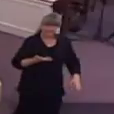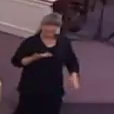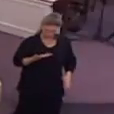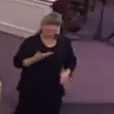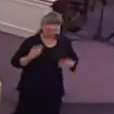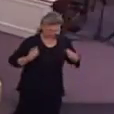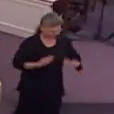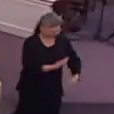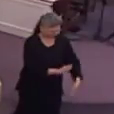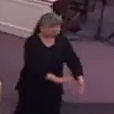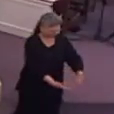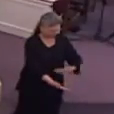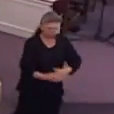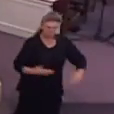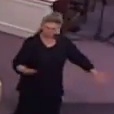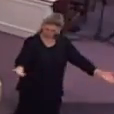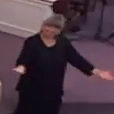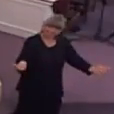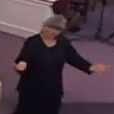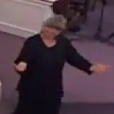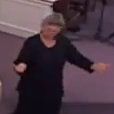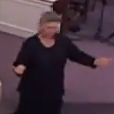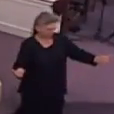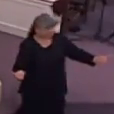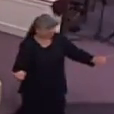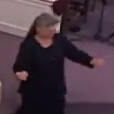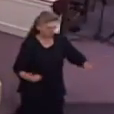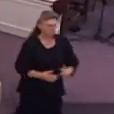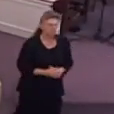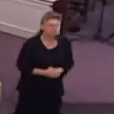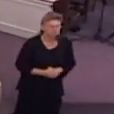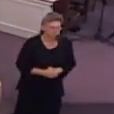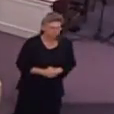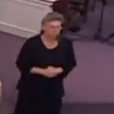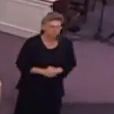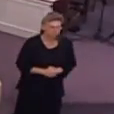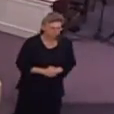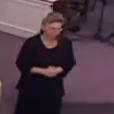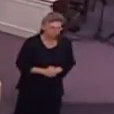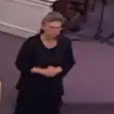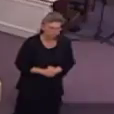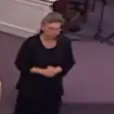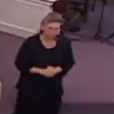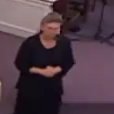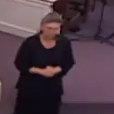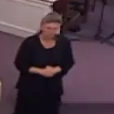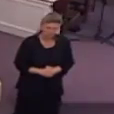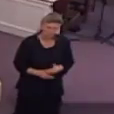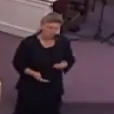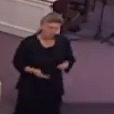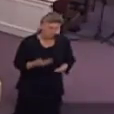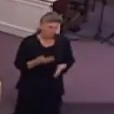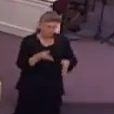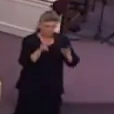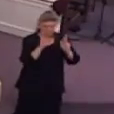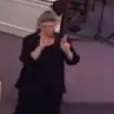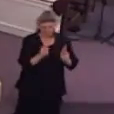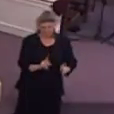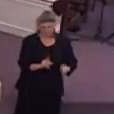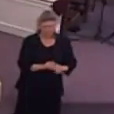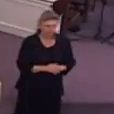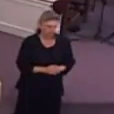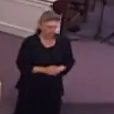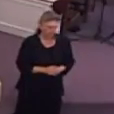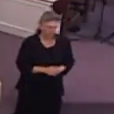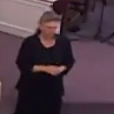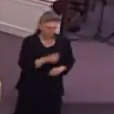arms, amen, and there to help in these times of situations, amen. Or it might be an individual who bears